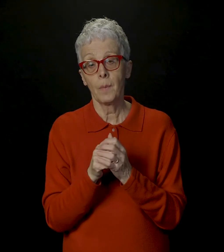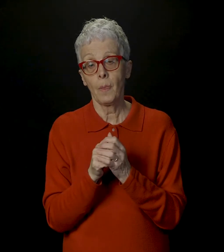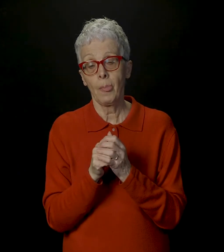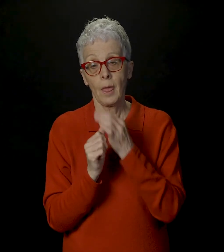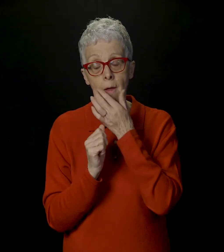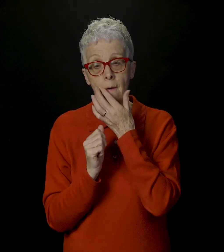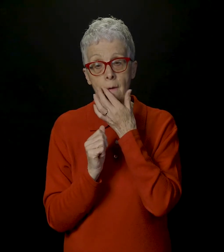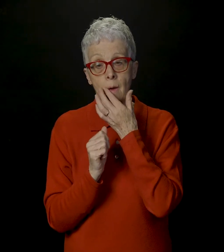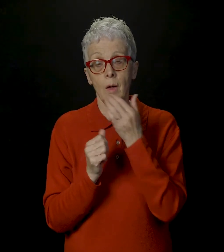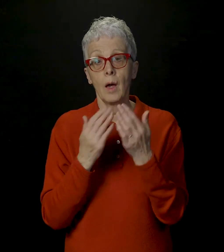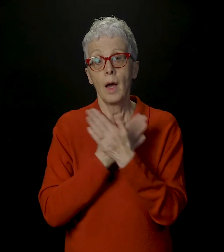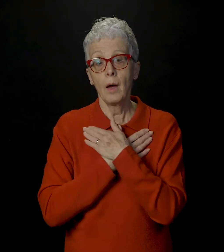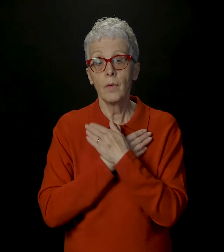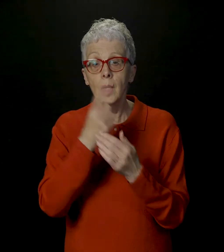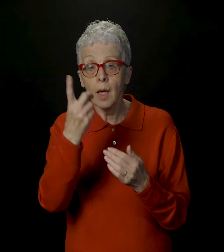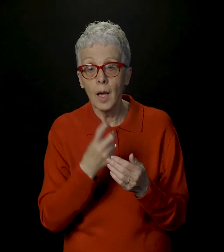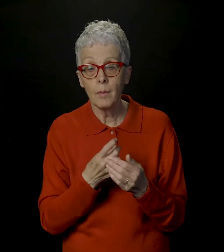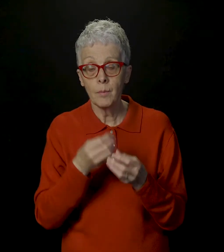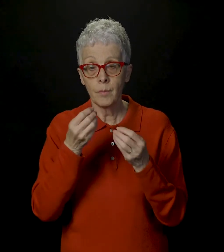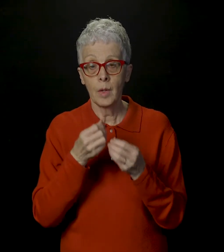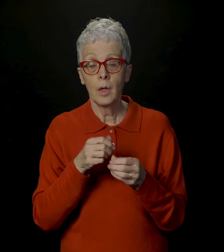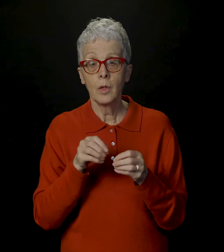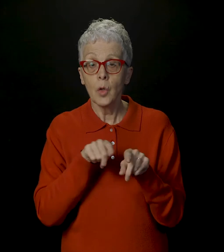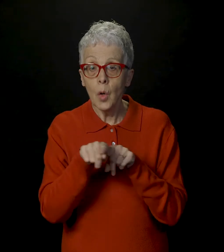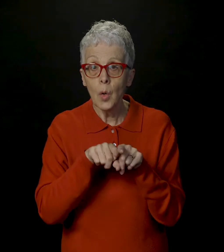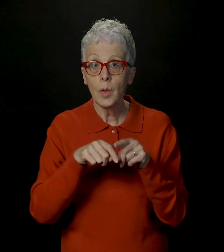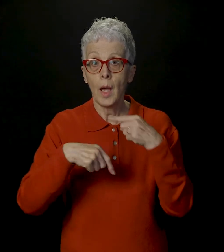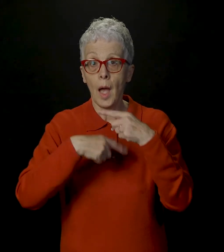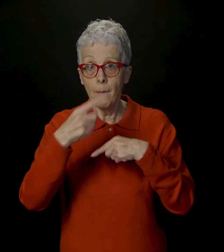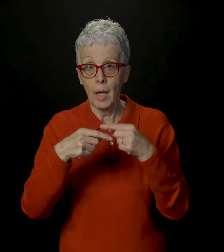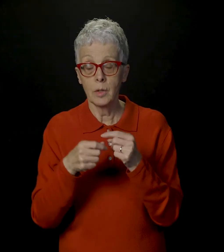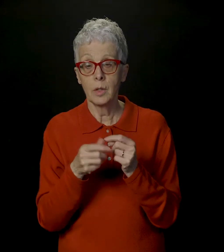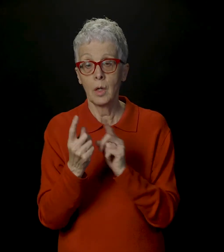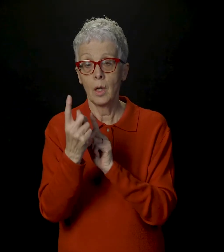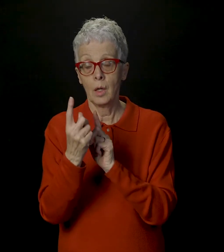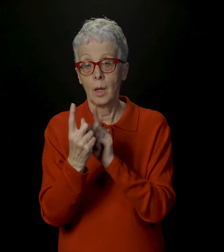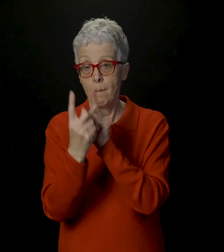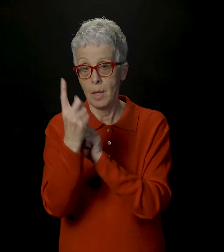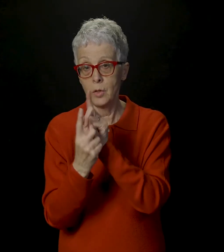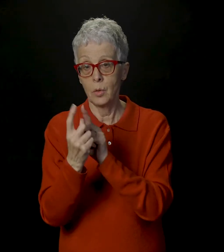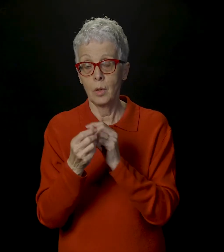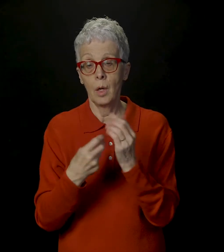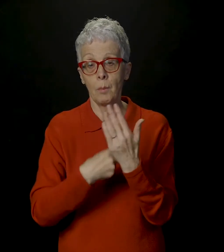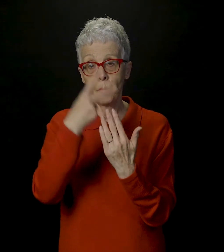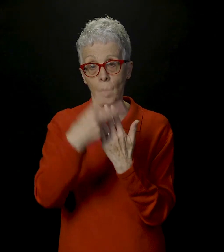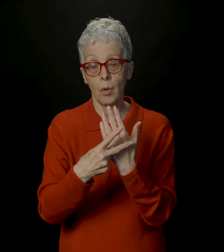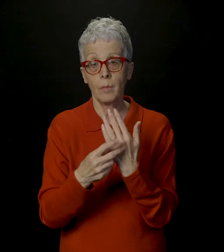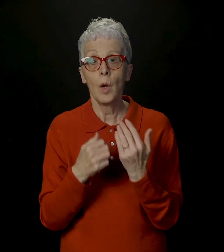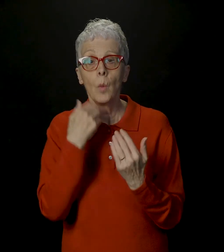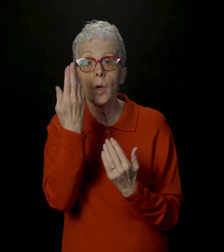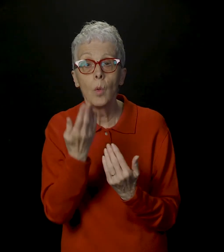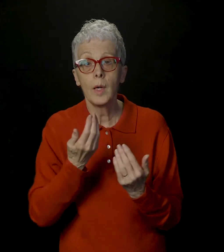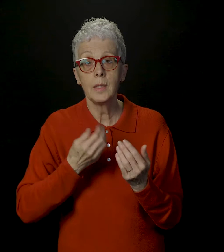But we'd love to Have you come along To the training Learn about that And see how you go We're always looking For volunteers